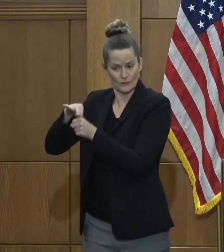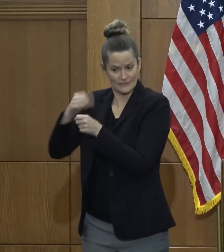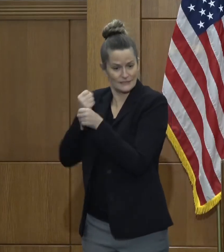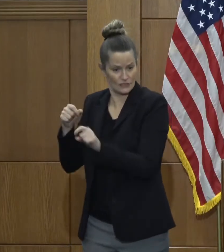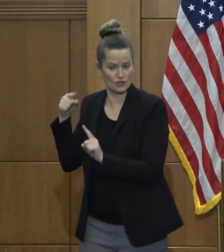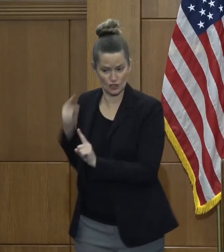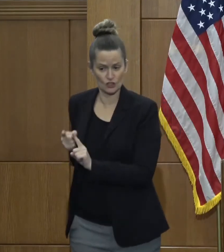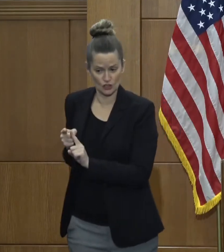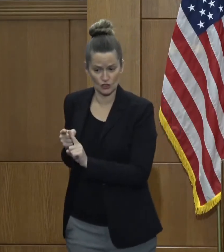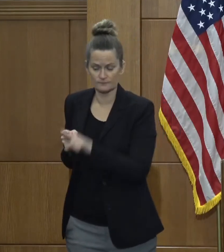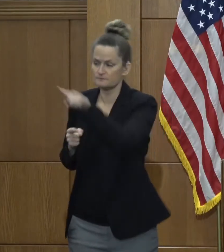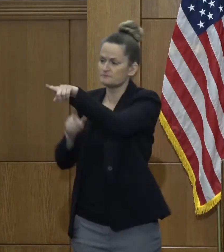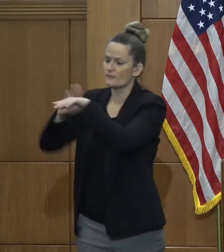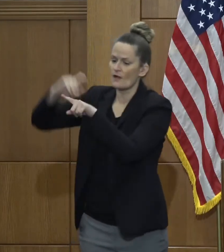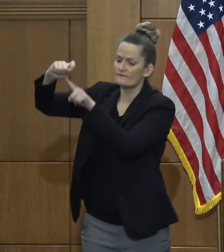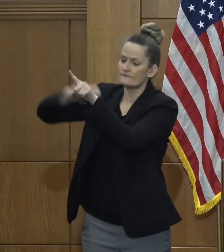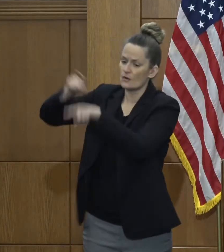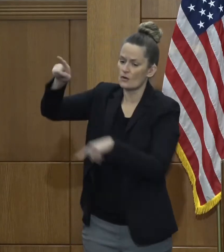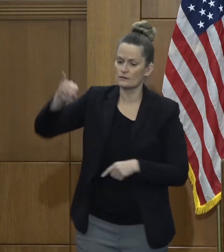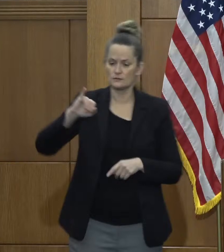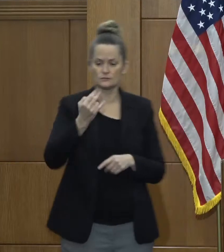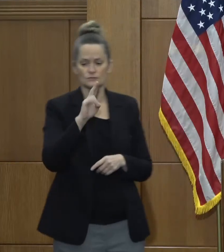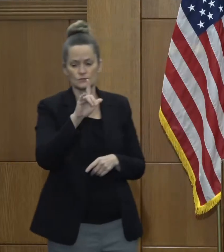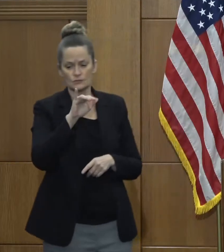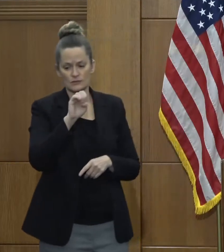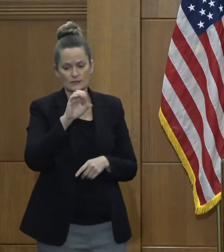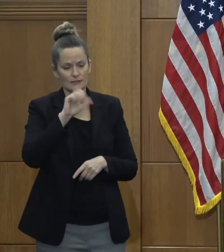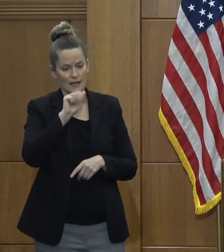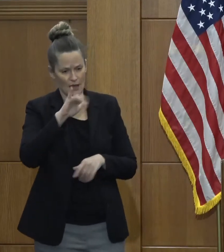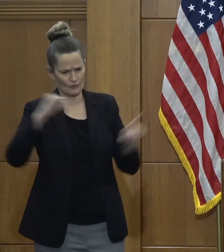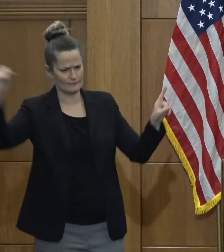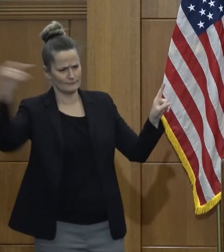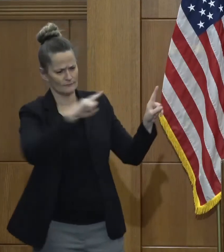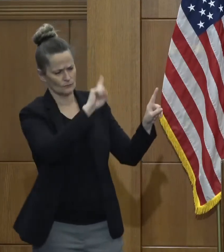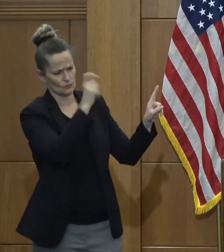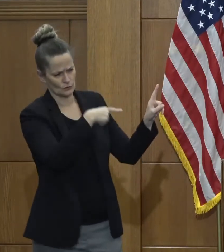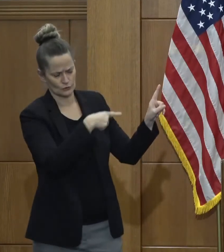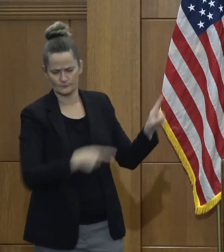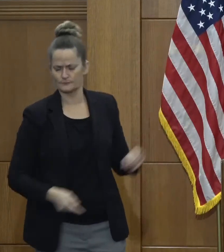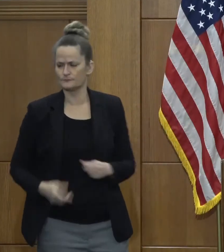Julie Carey, could you please unmute yourself and ask your question?